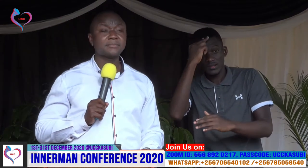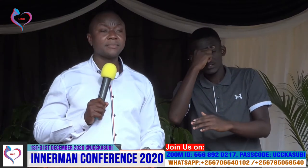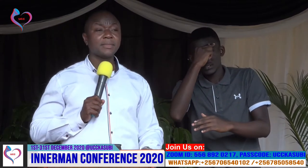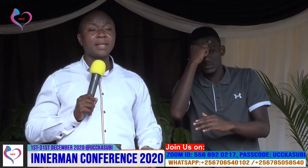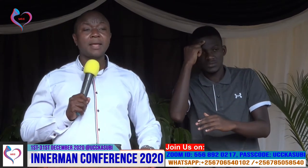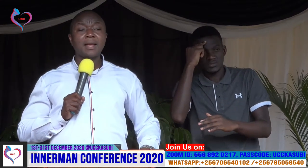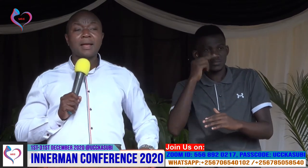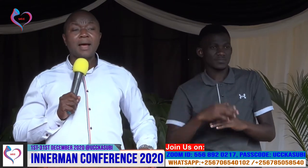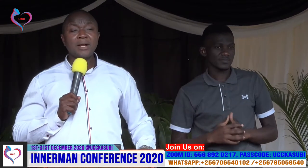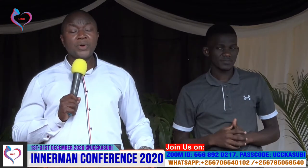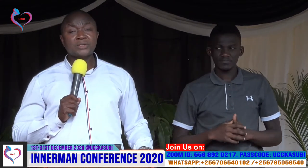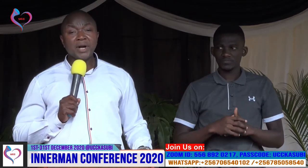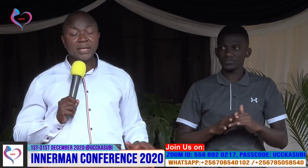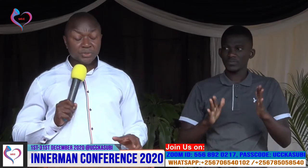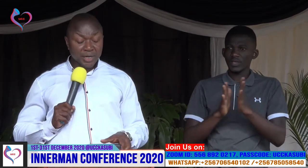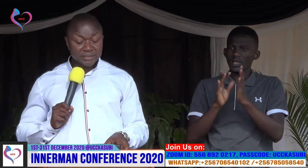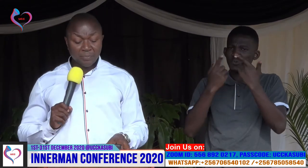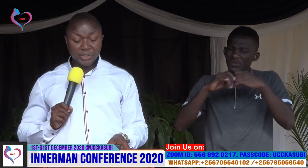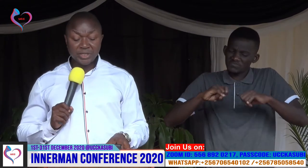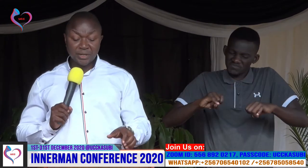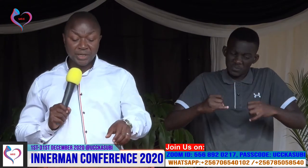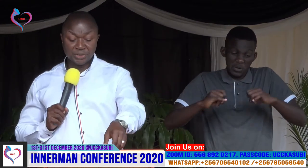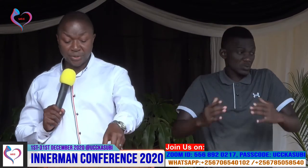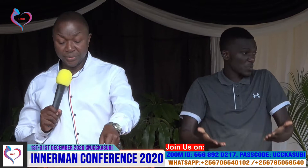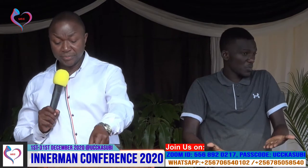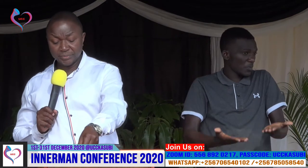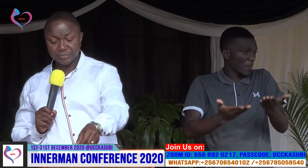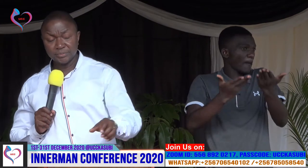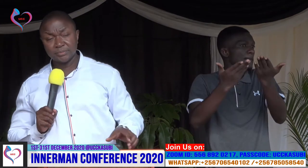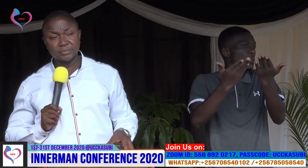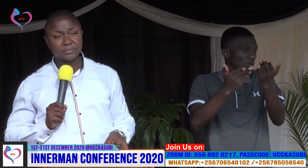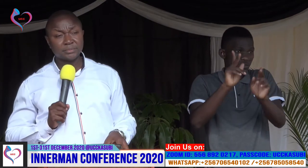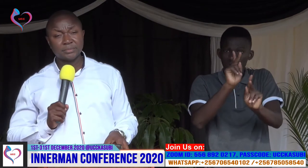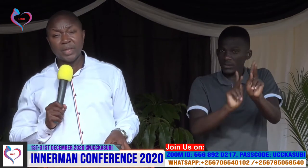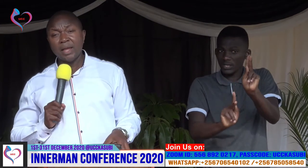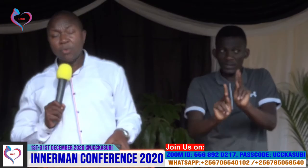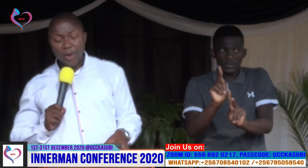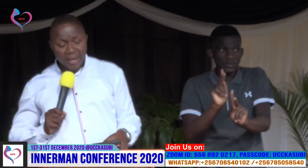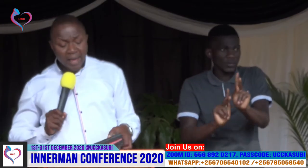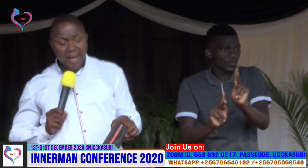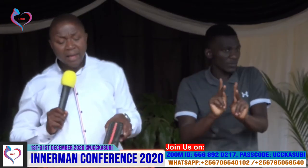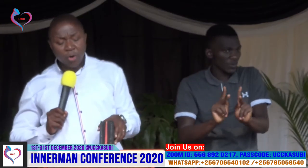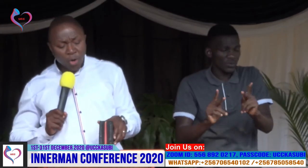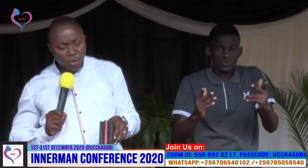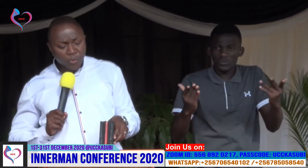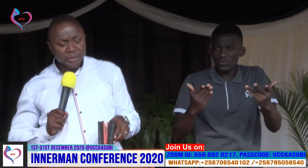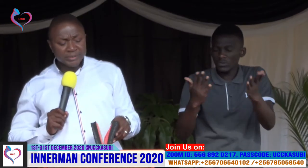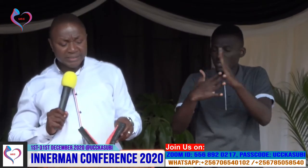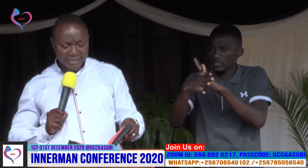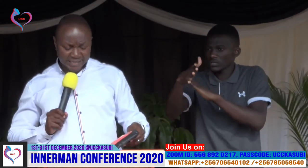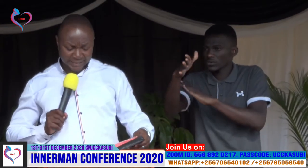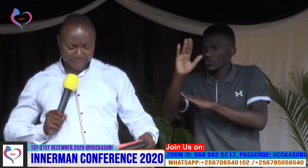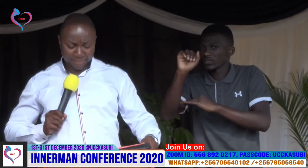1,200 students. And we are trying to raise up a generation where God